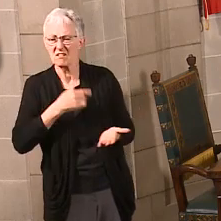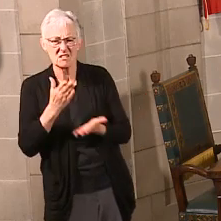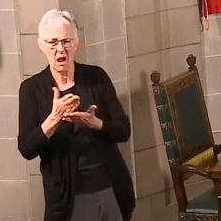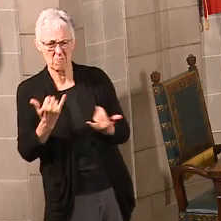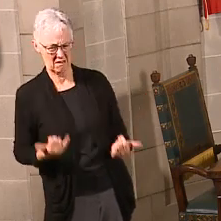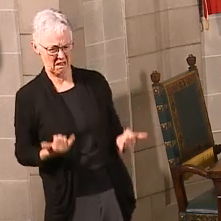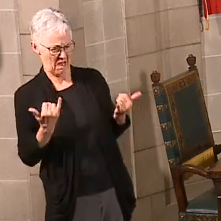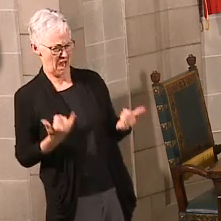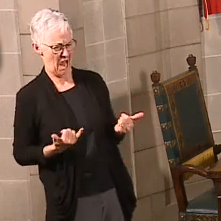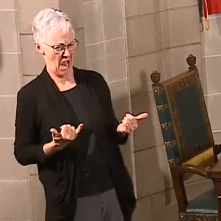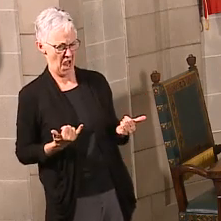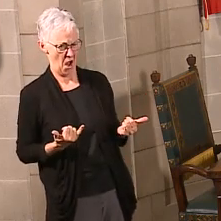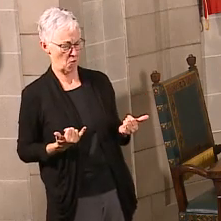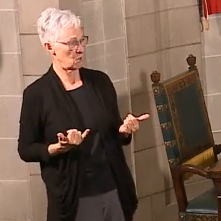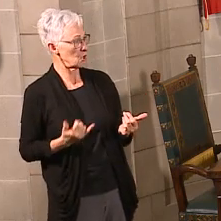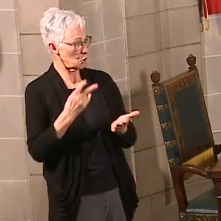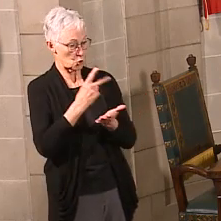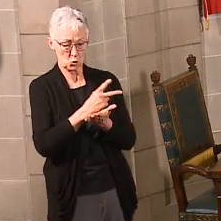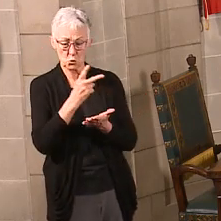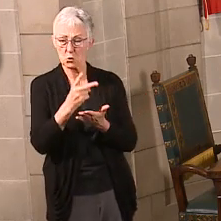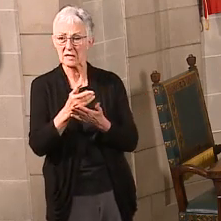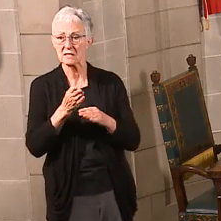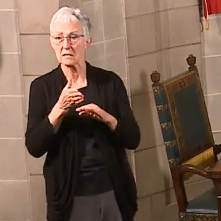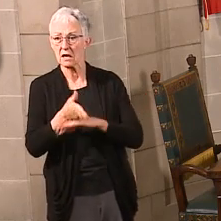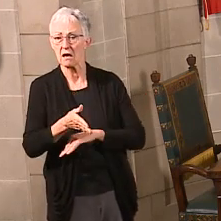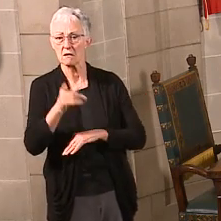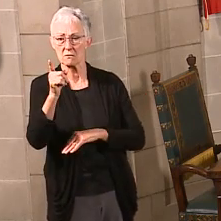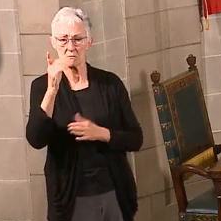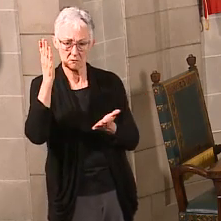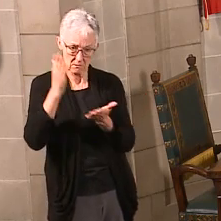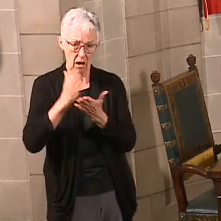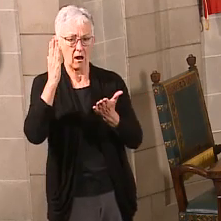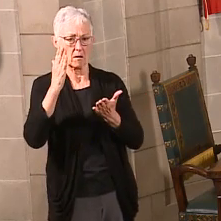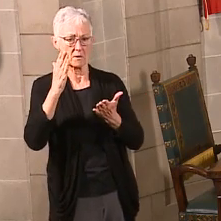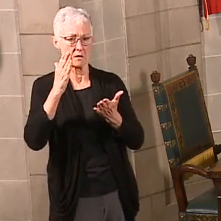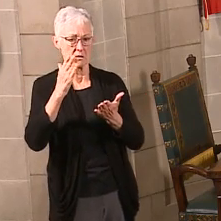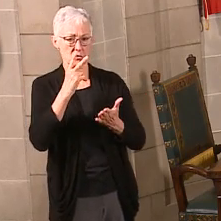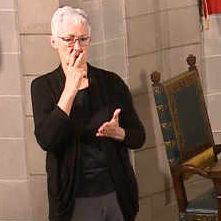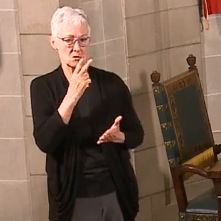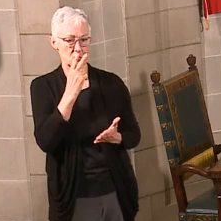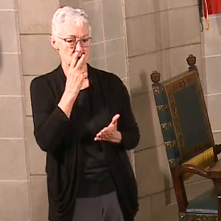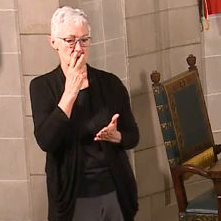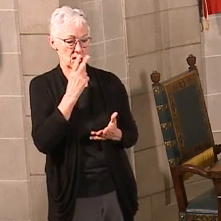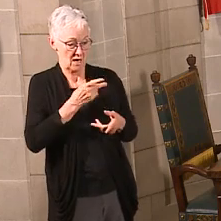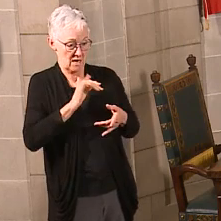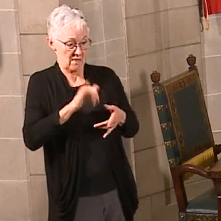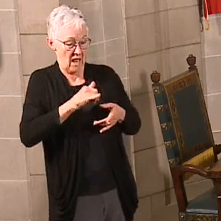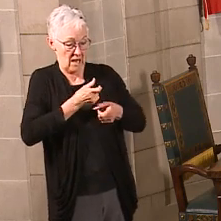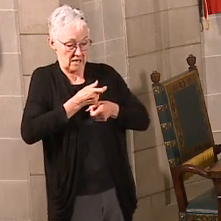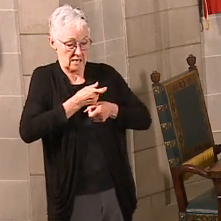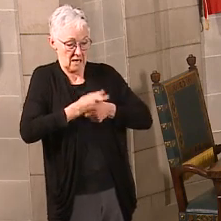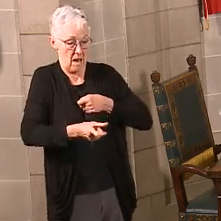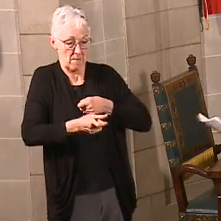Just 2 weeks after you quit smoking, a lot of the processes that do damage to your lung are